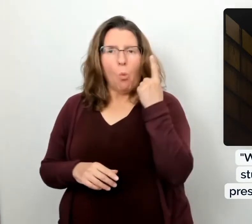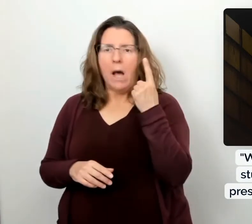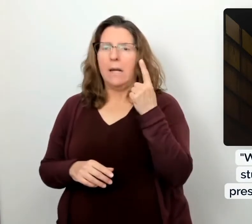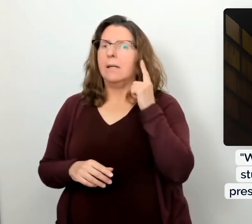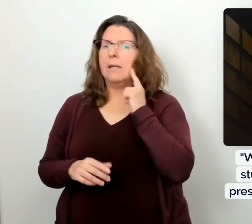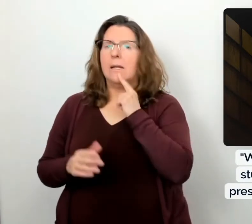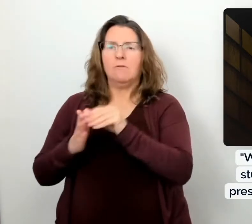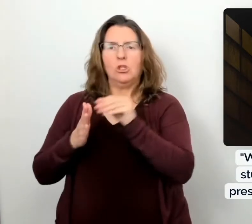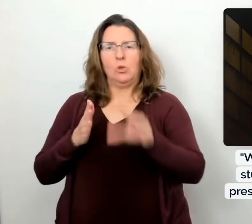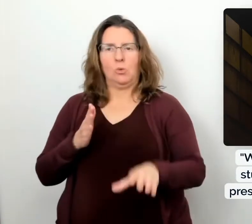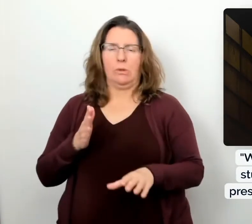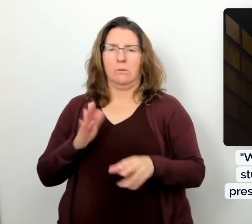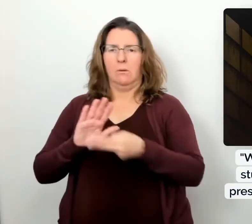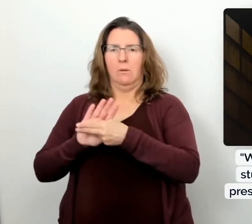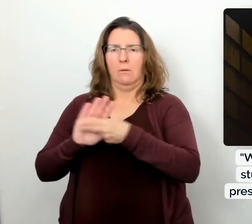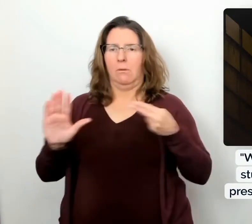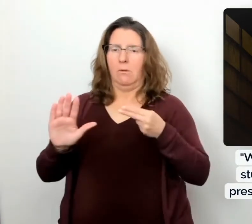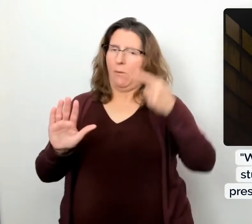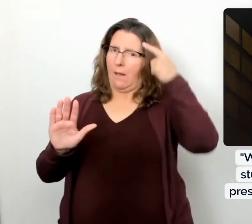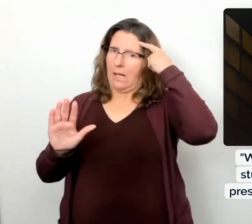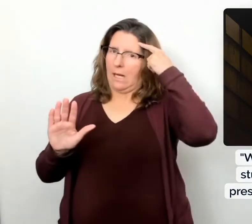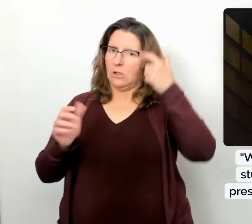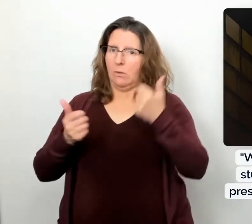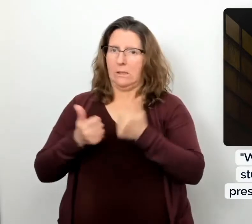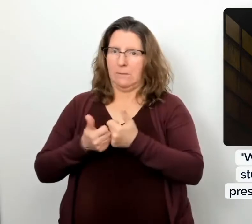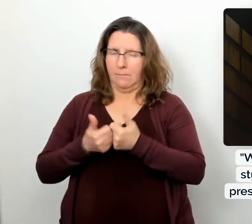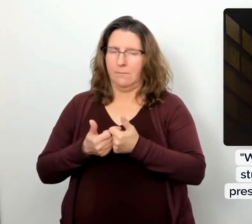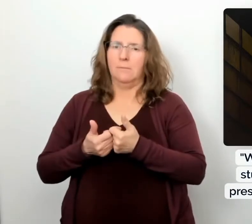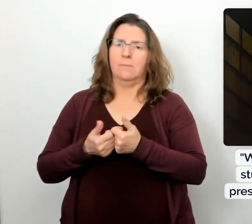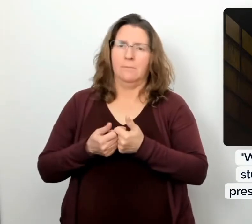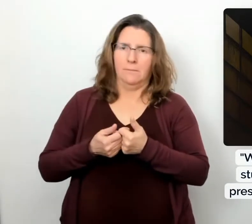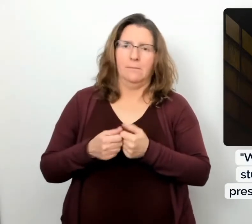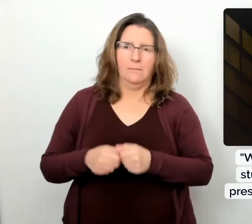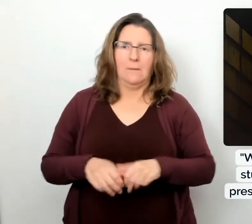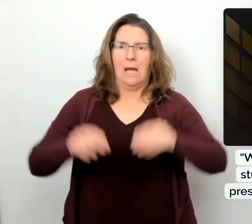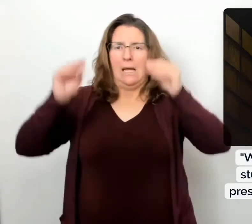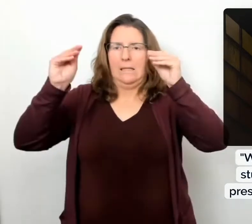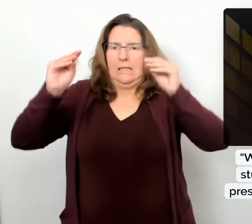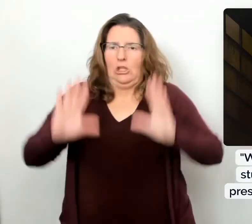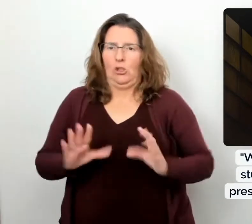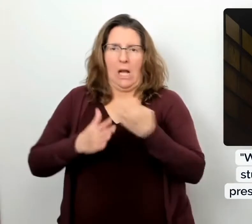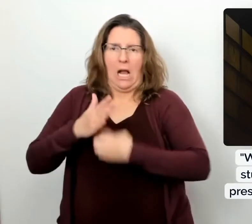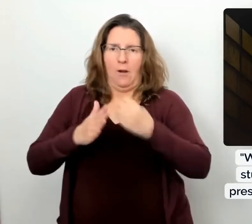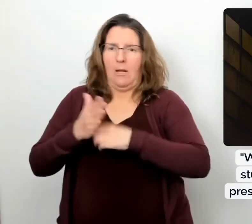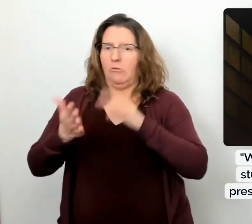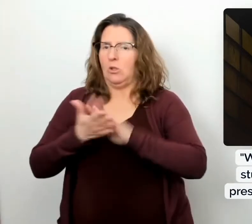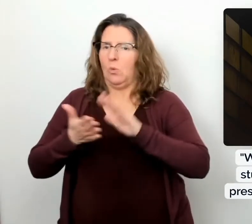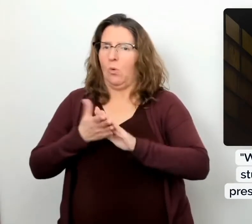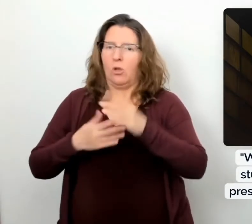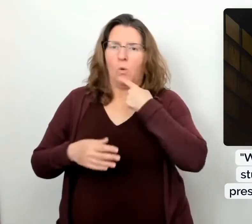One of the students I worked with had been coded as having an intellectual challenge. His elementary teacher told